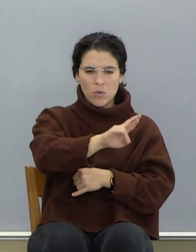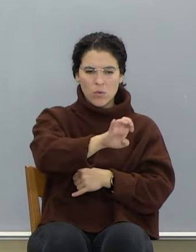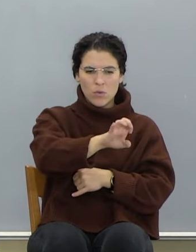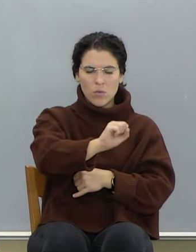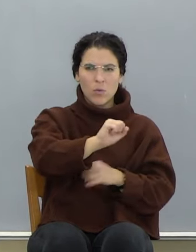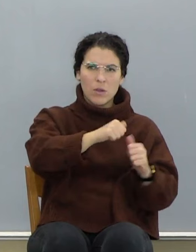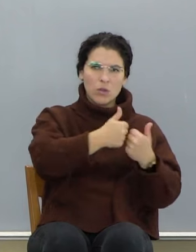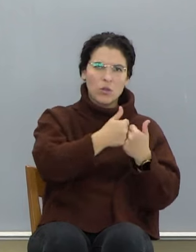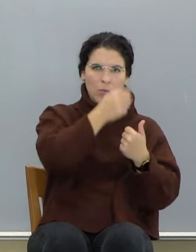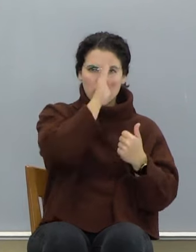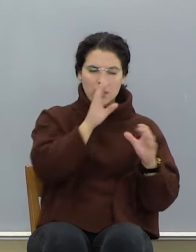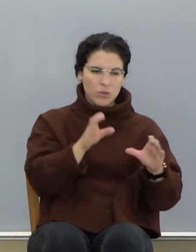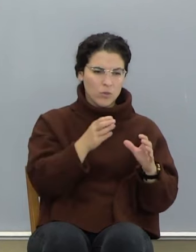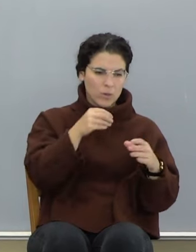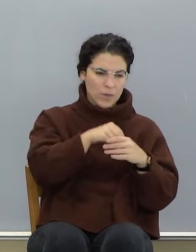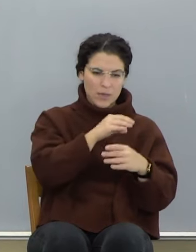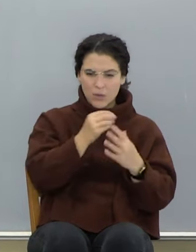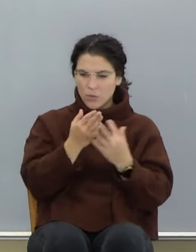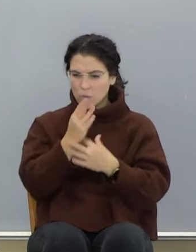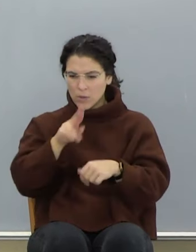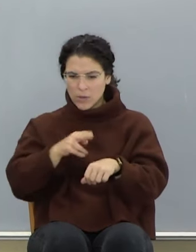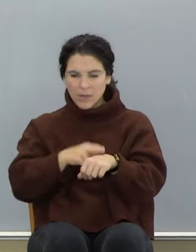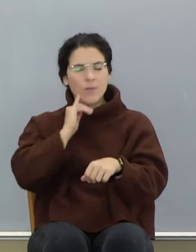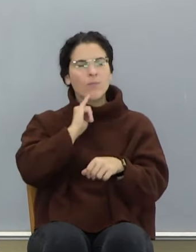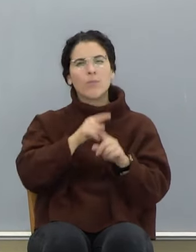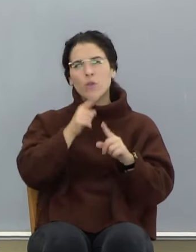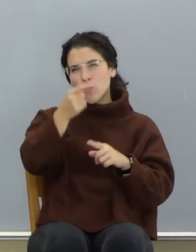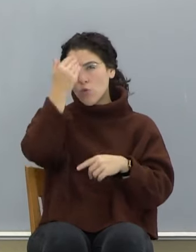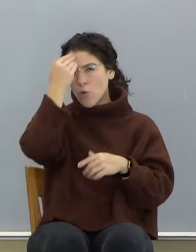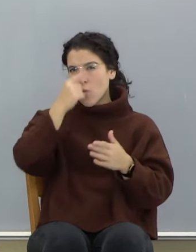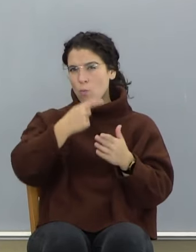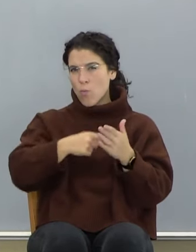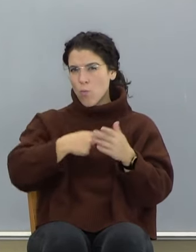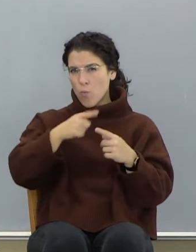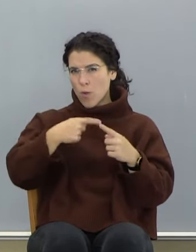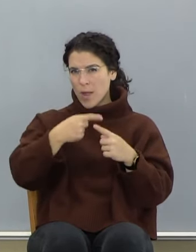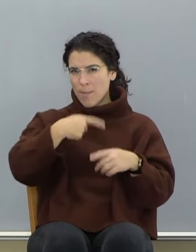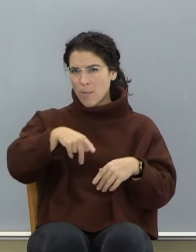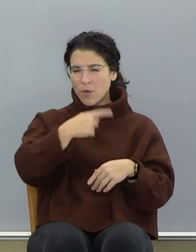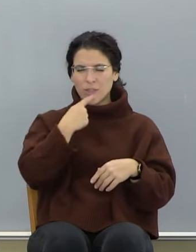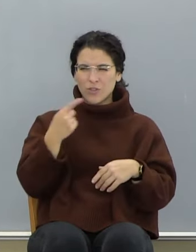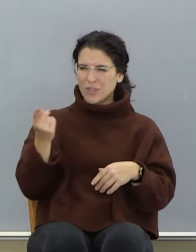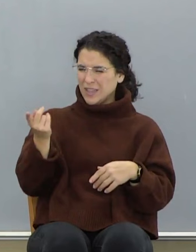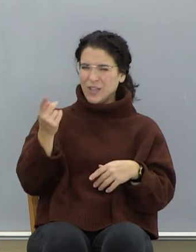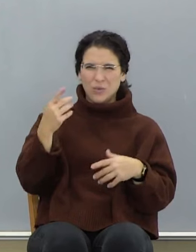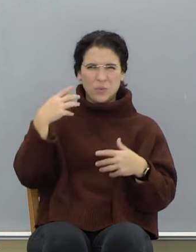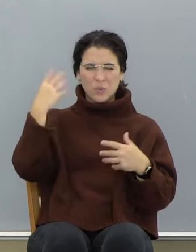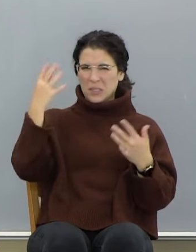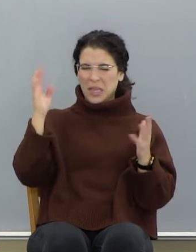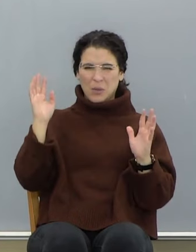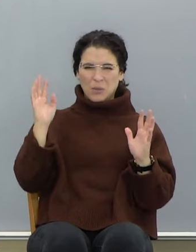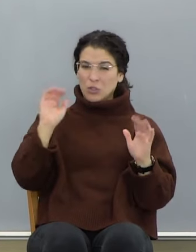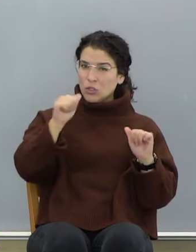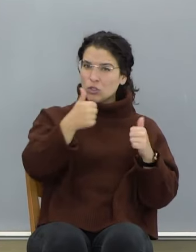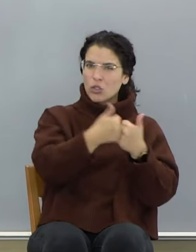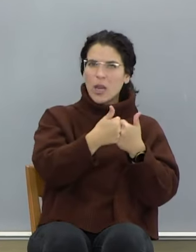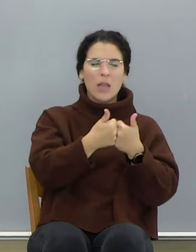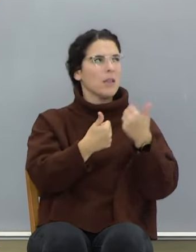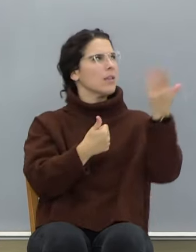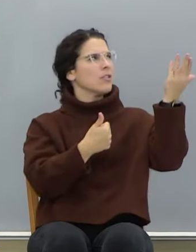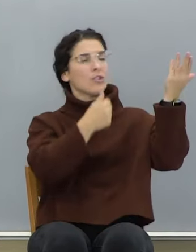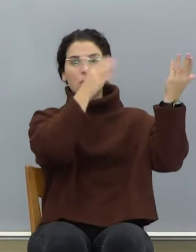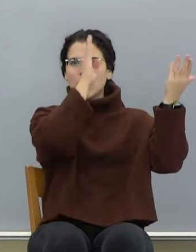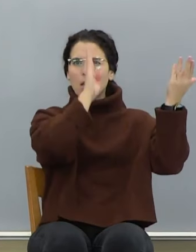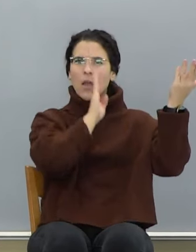is doing in and through the nation of Israel. But you know what? When Paul says, just like those clowns back there challenged